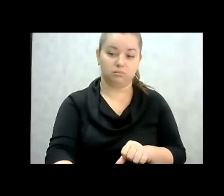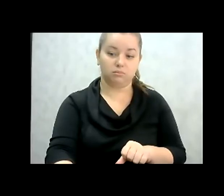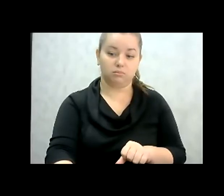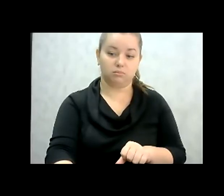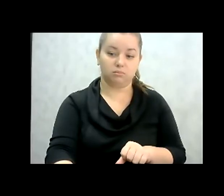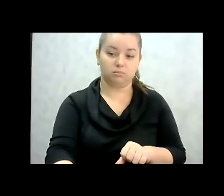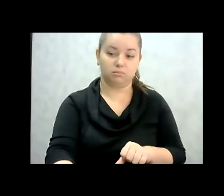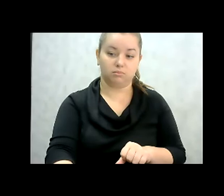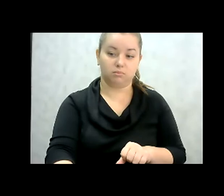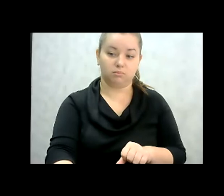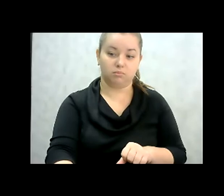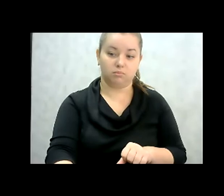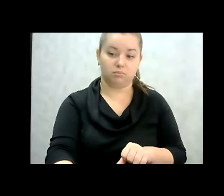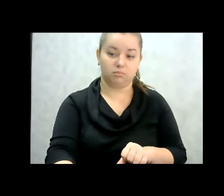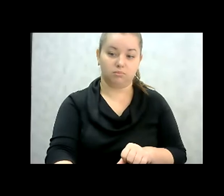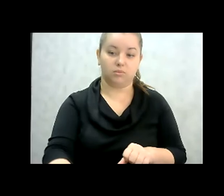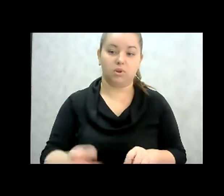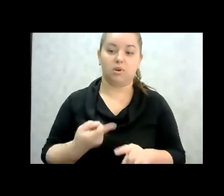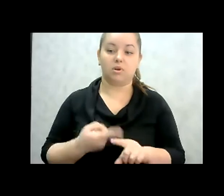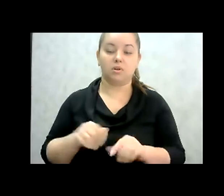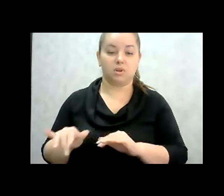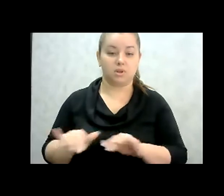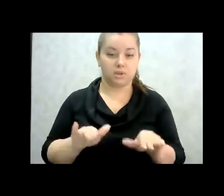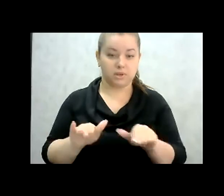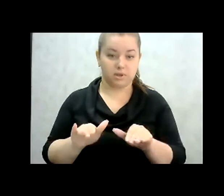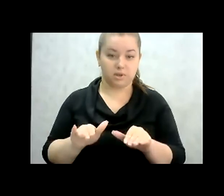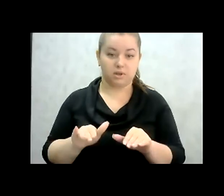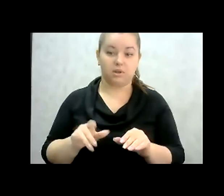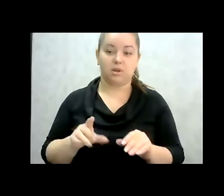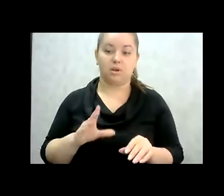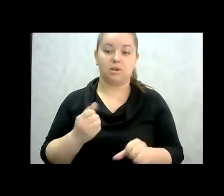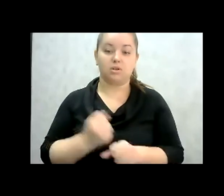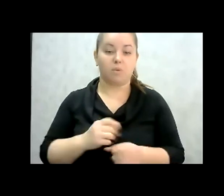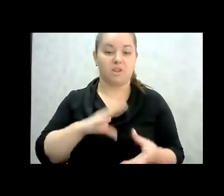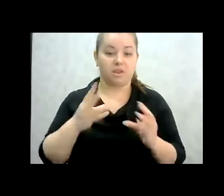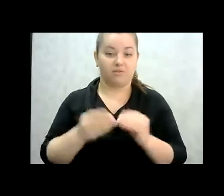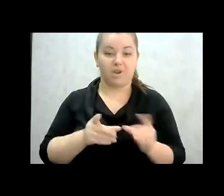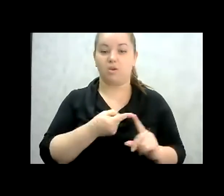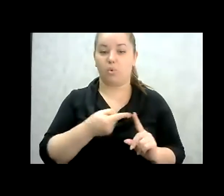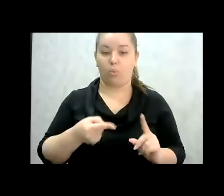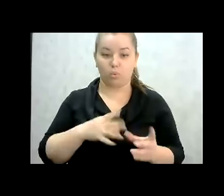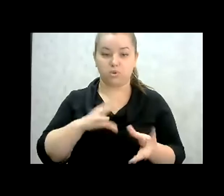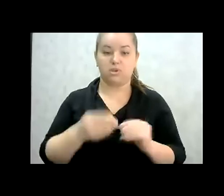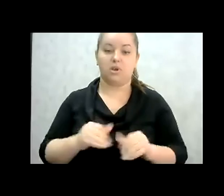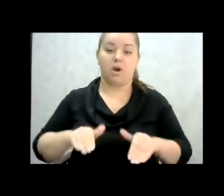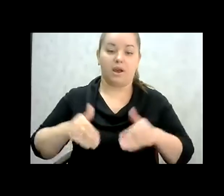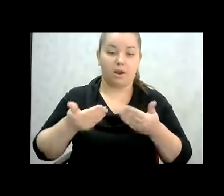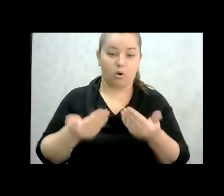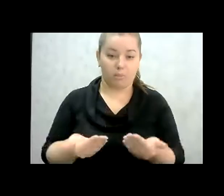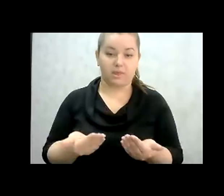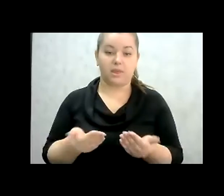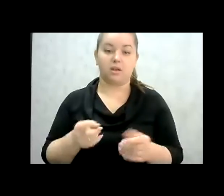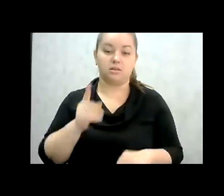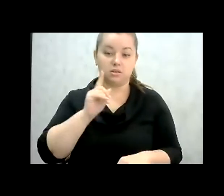conducted under very special conditions. So it's really important to address the